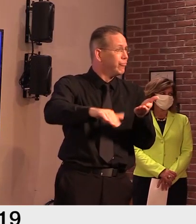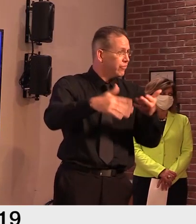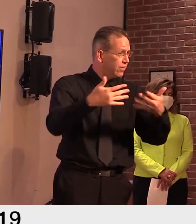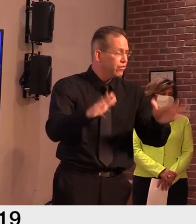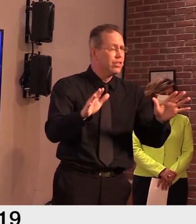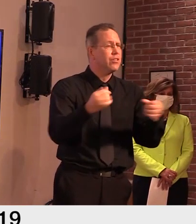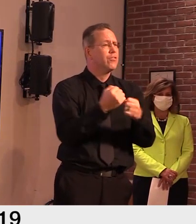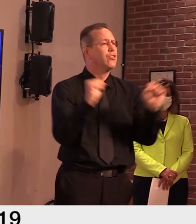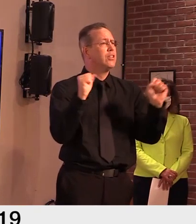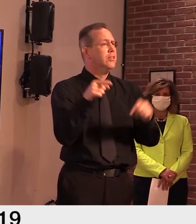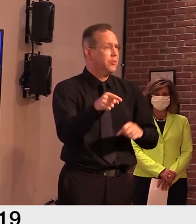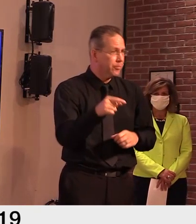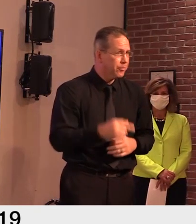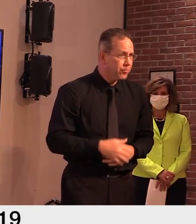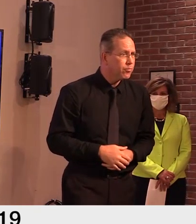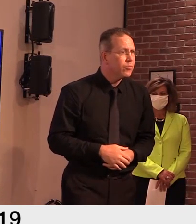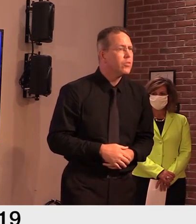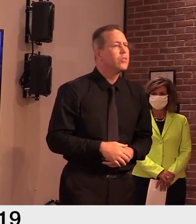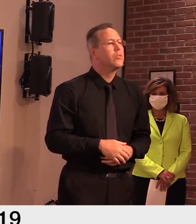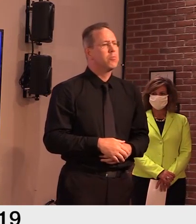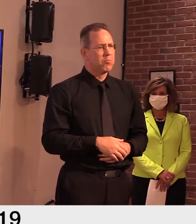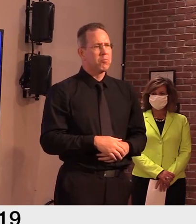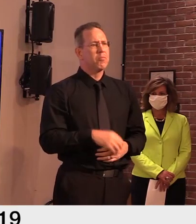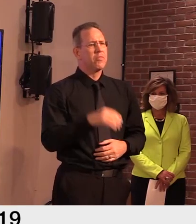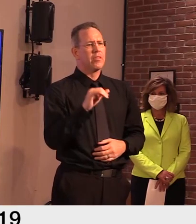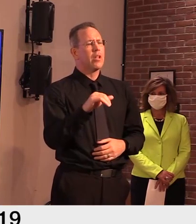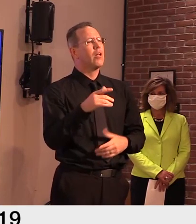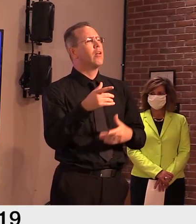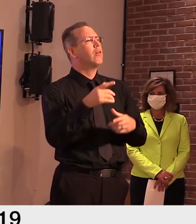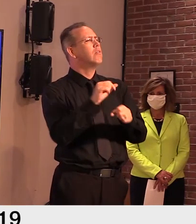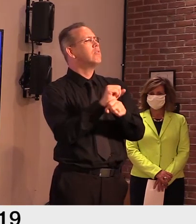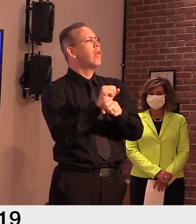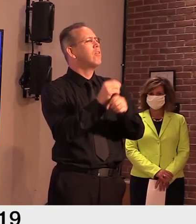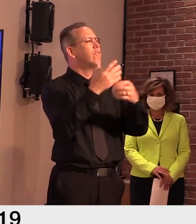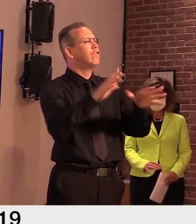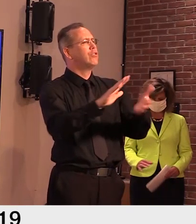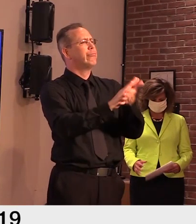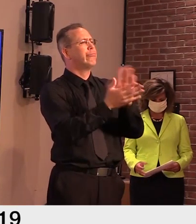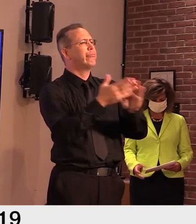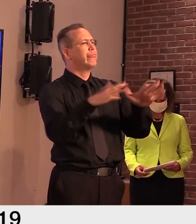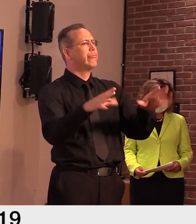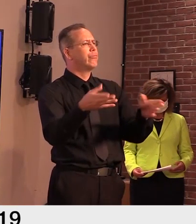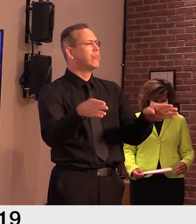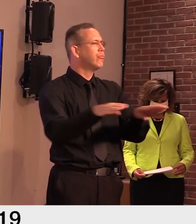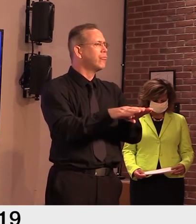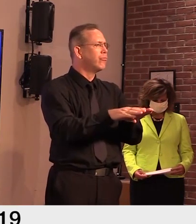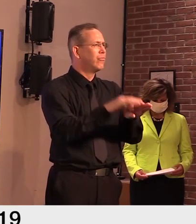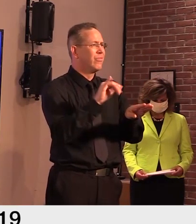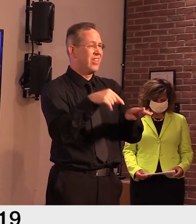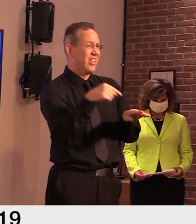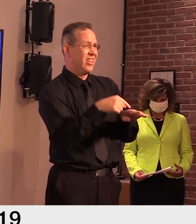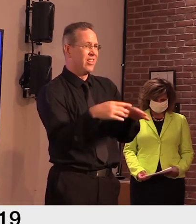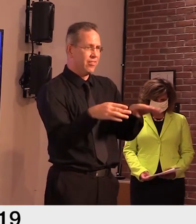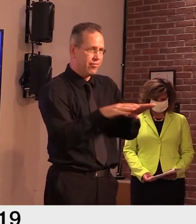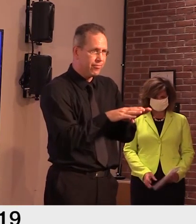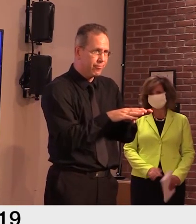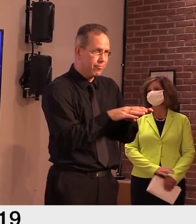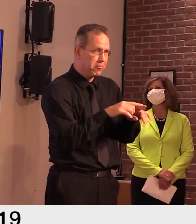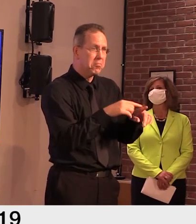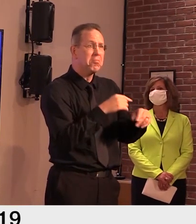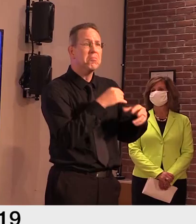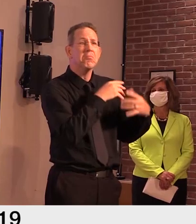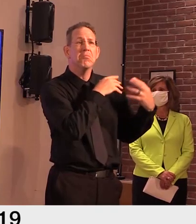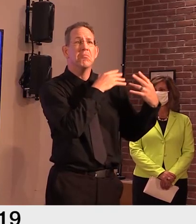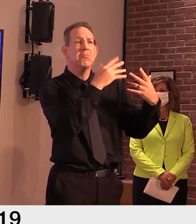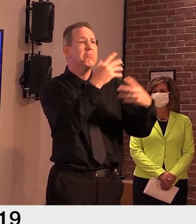250,000 human beings still held as property. Their freedom began to close the